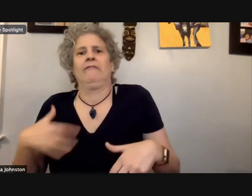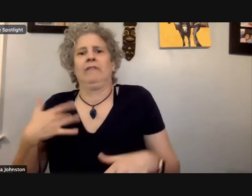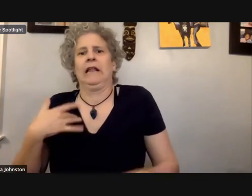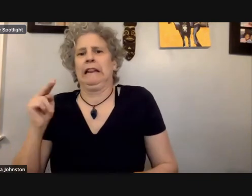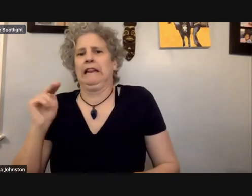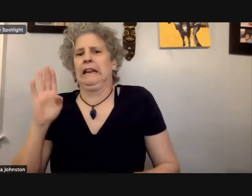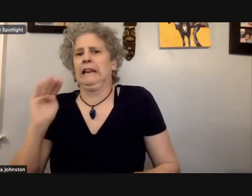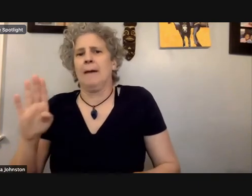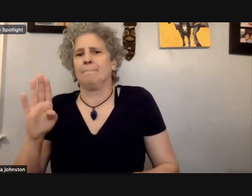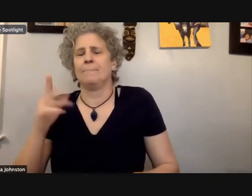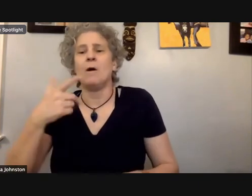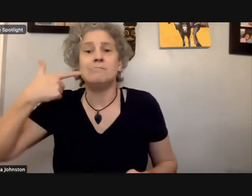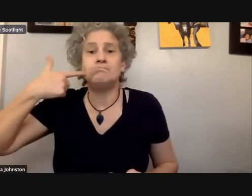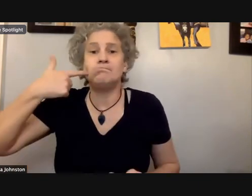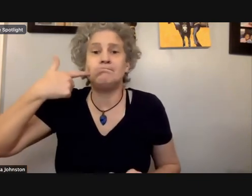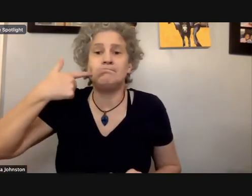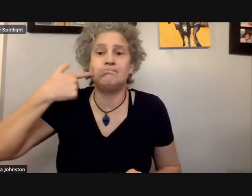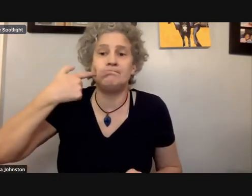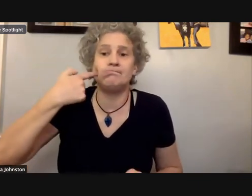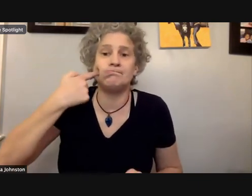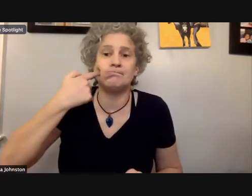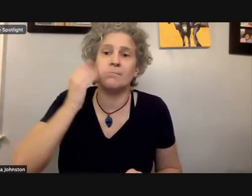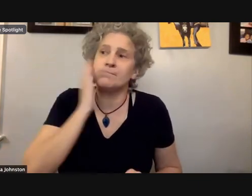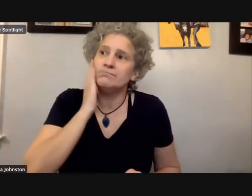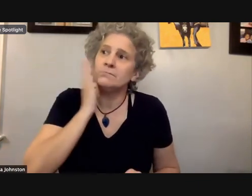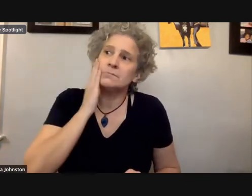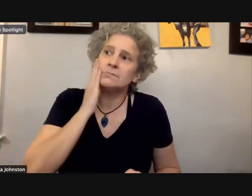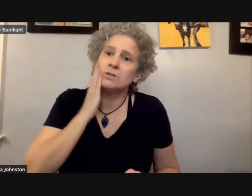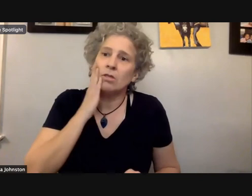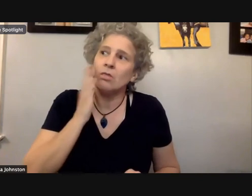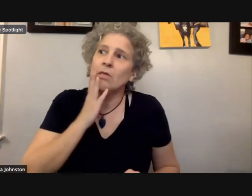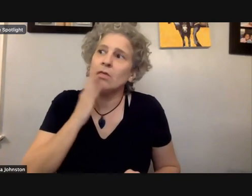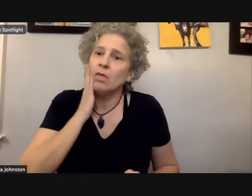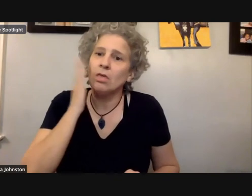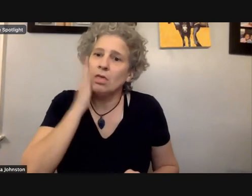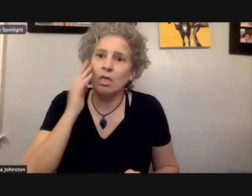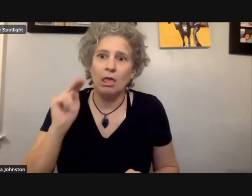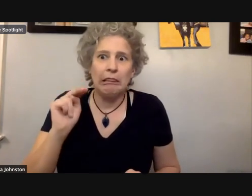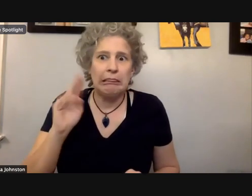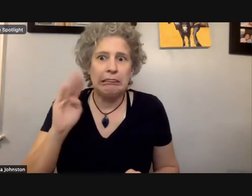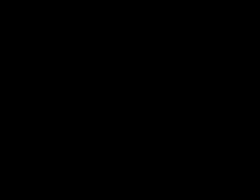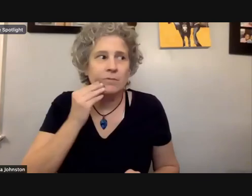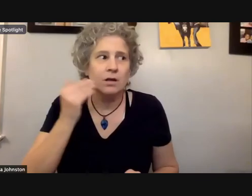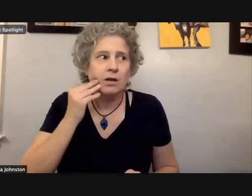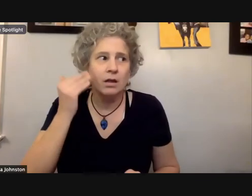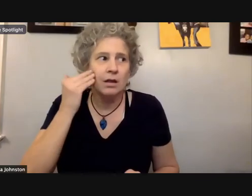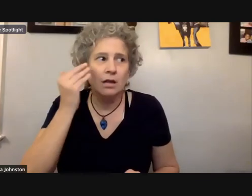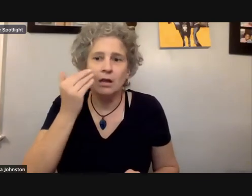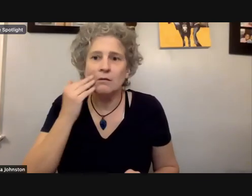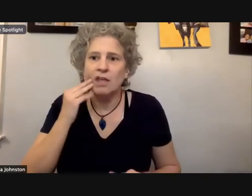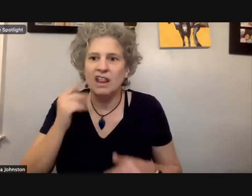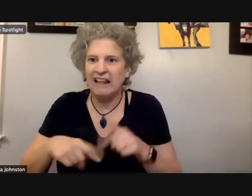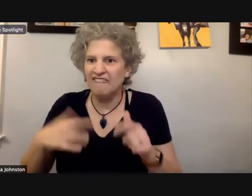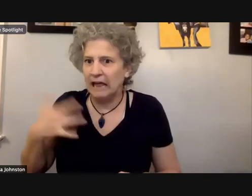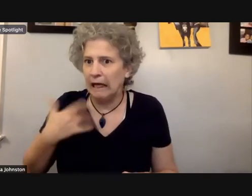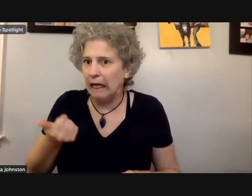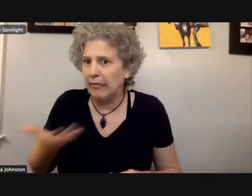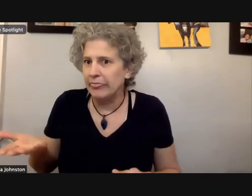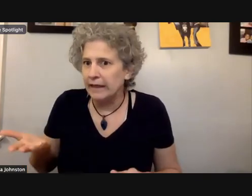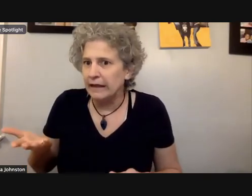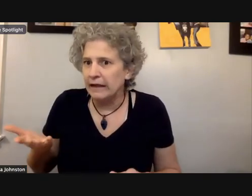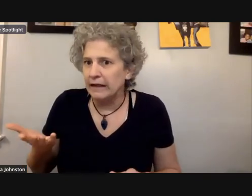so we finger spell numb. Like, for example, if you get a shot of Novocaine, you might finger spell numb and then